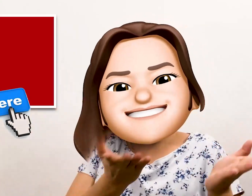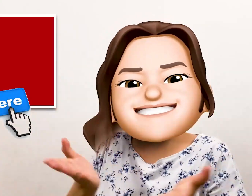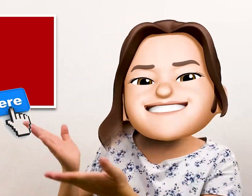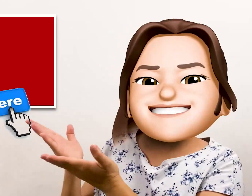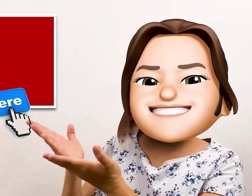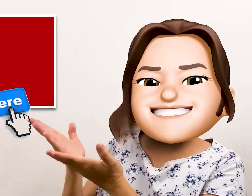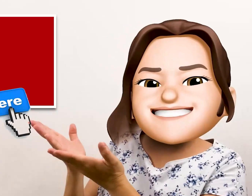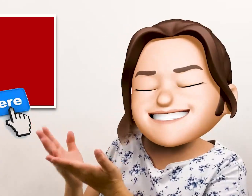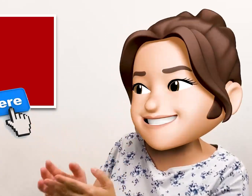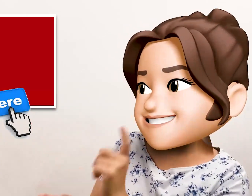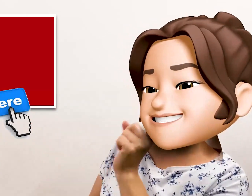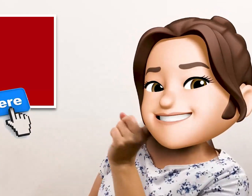Thank you. Thank you.